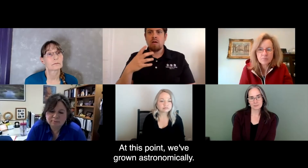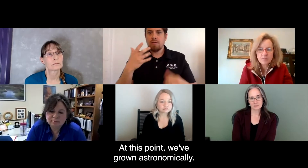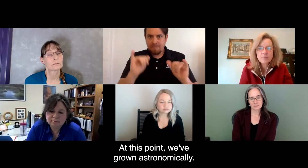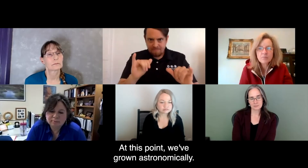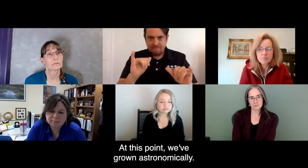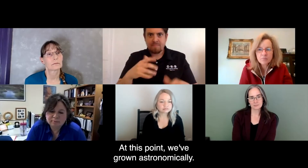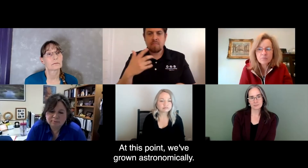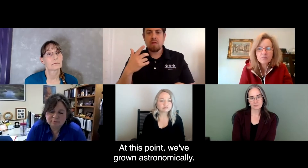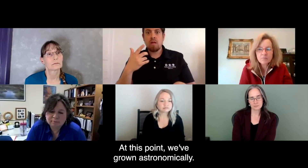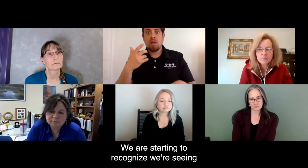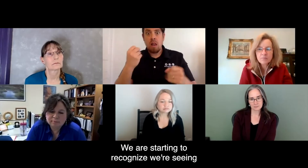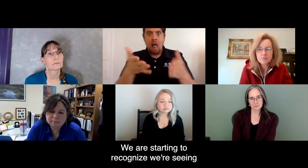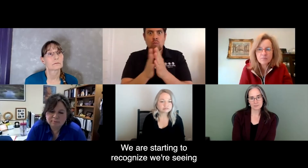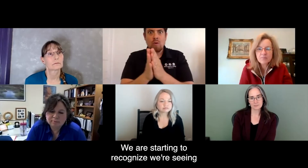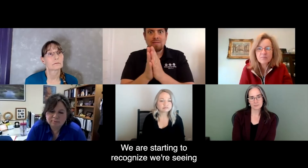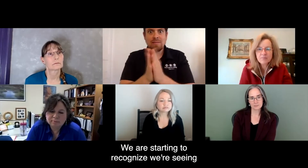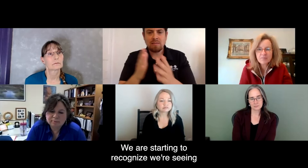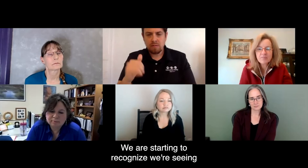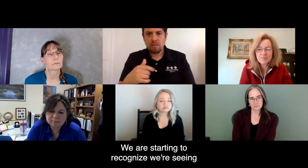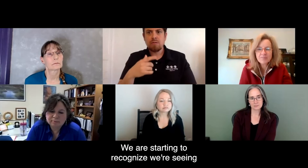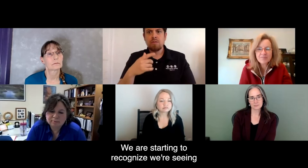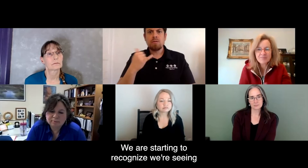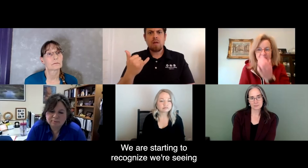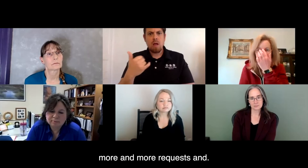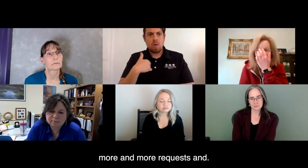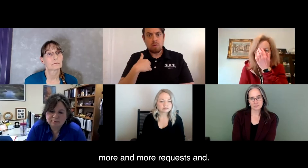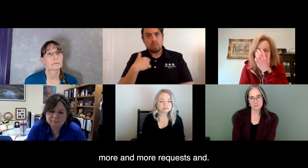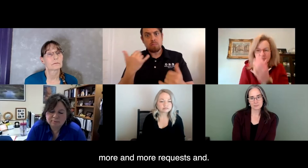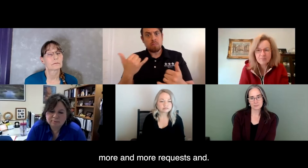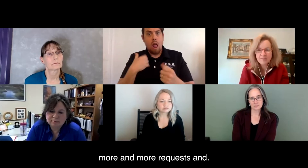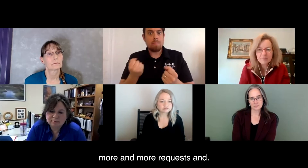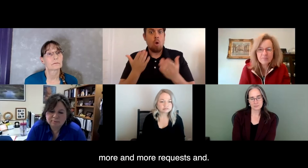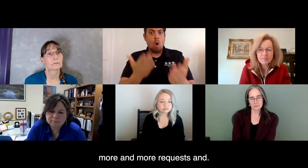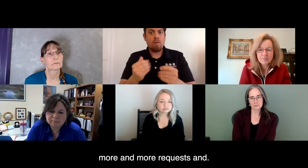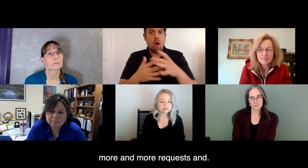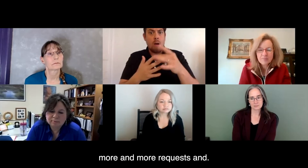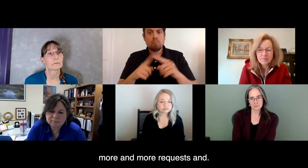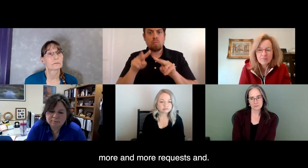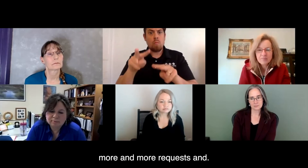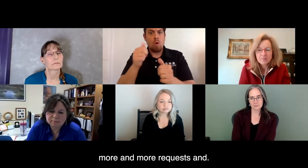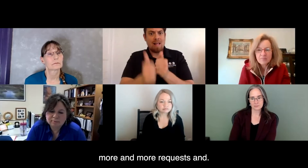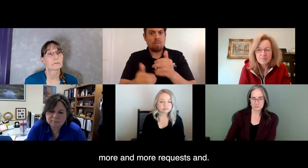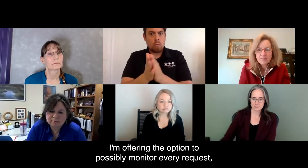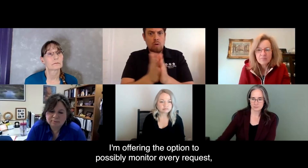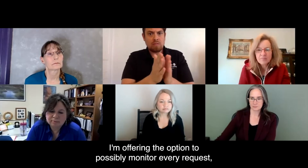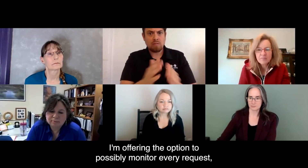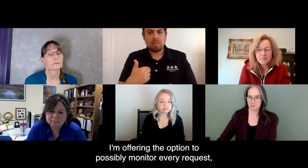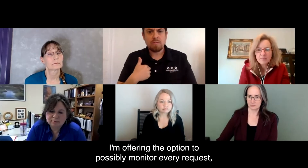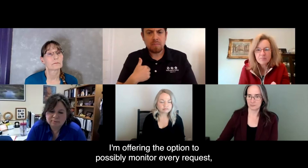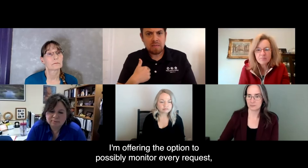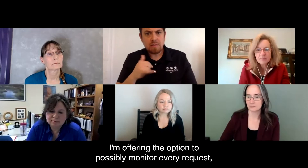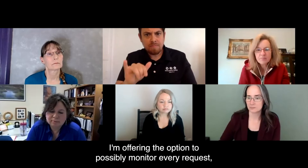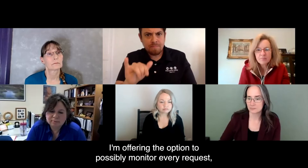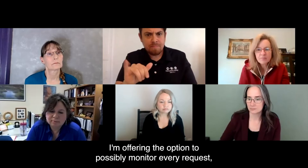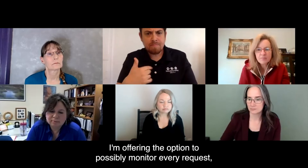grown astronomically. We are starting to recognize we're seeing more and more requests, and I'm offering